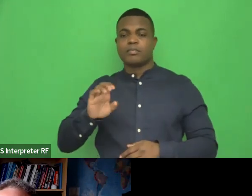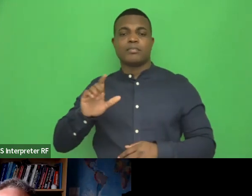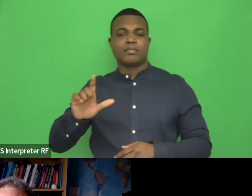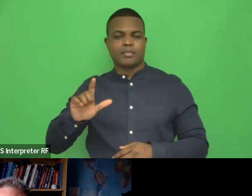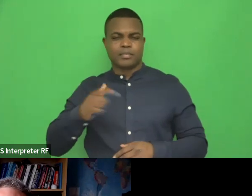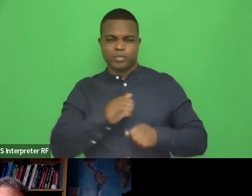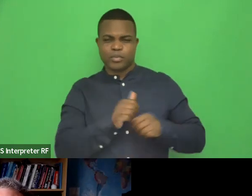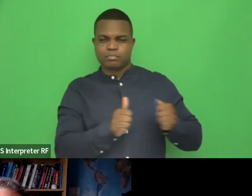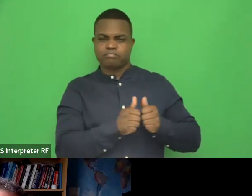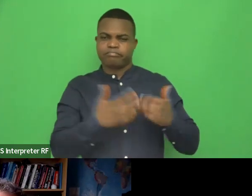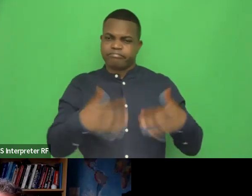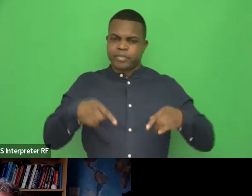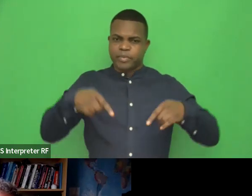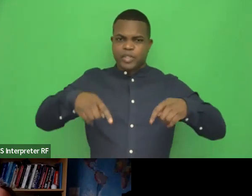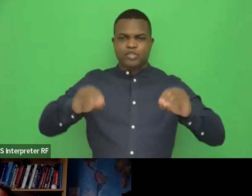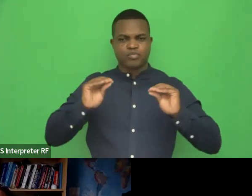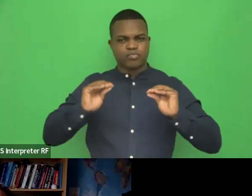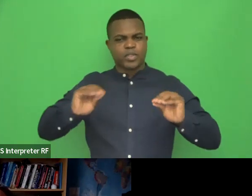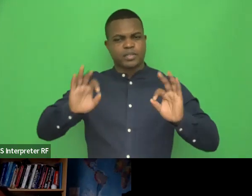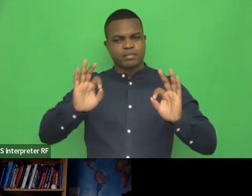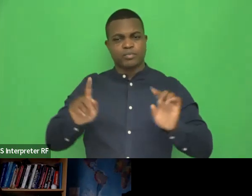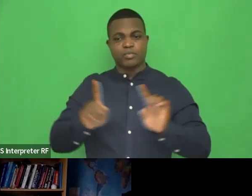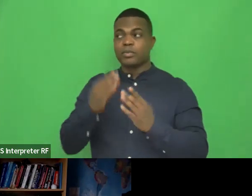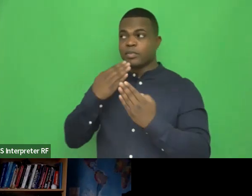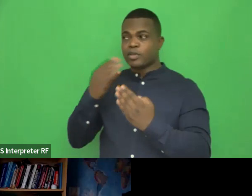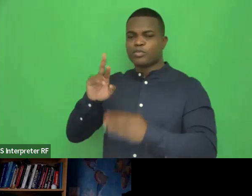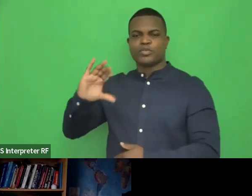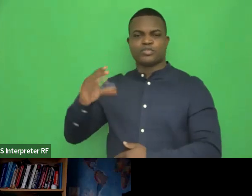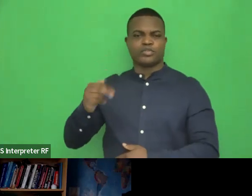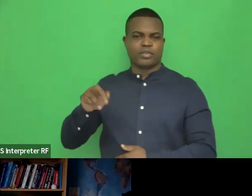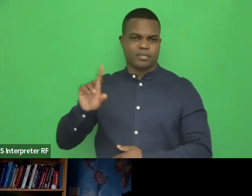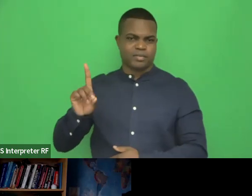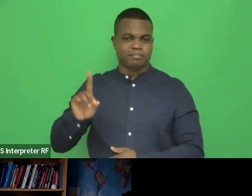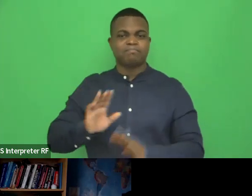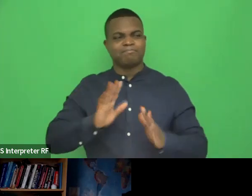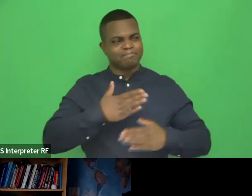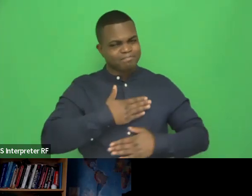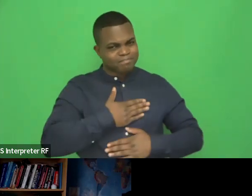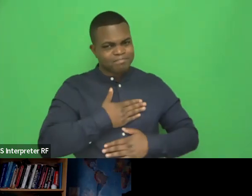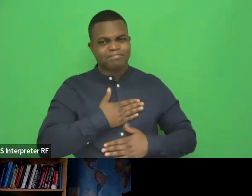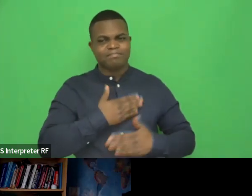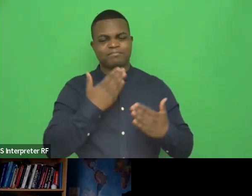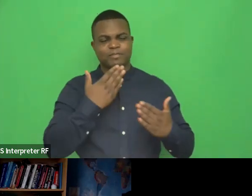fun. I would just add one more very short thing, please. Which is